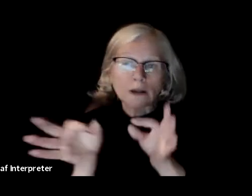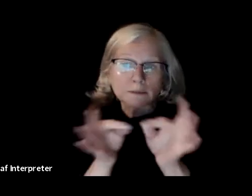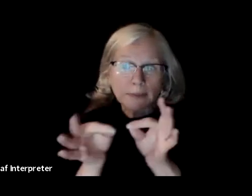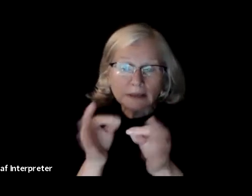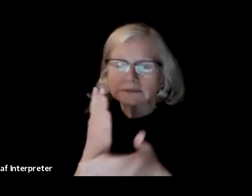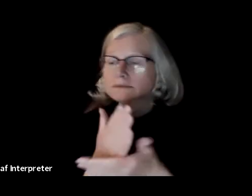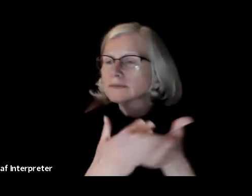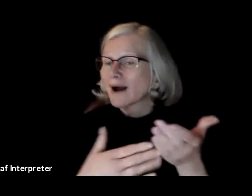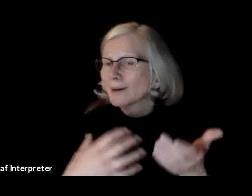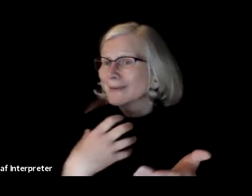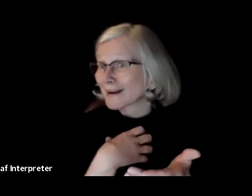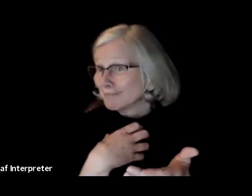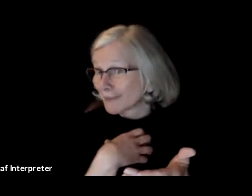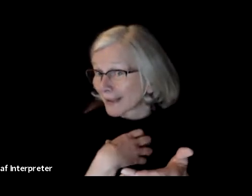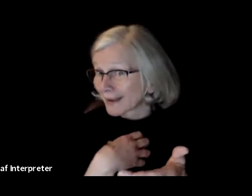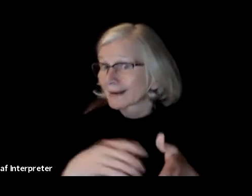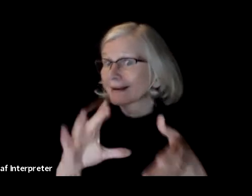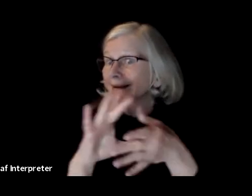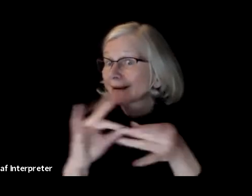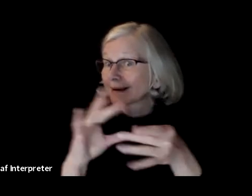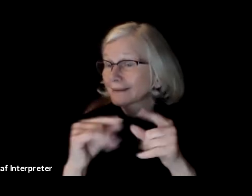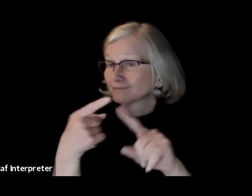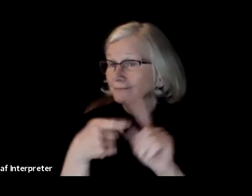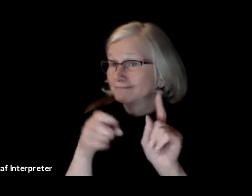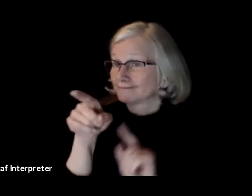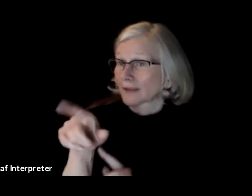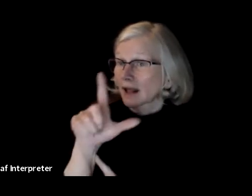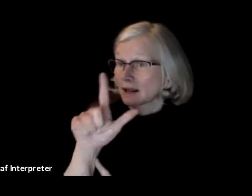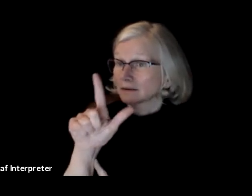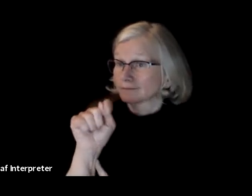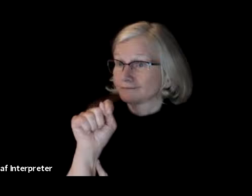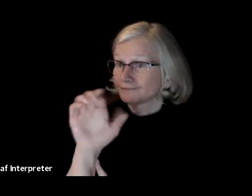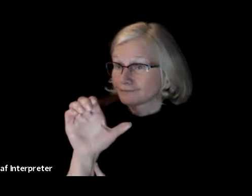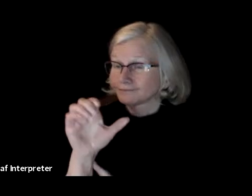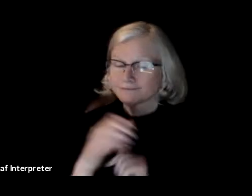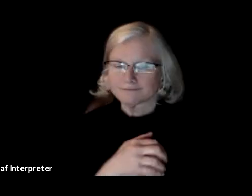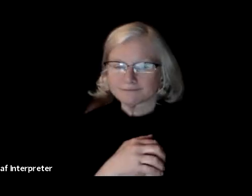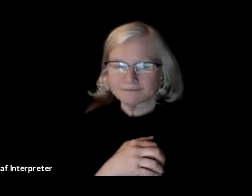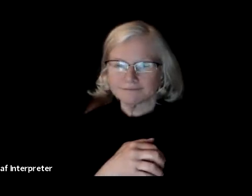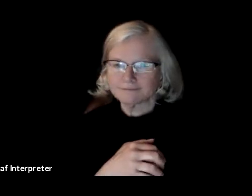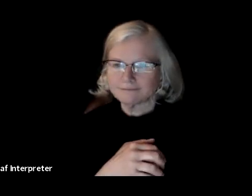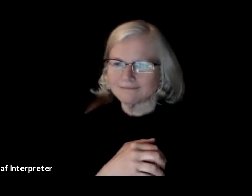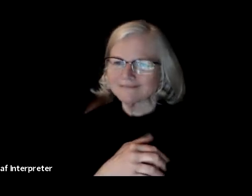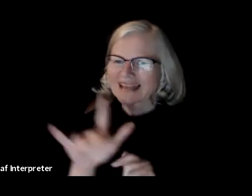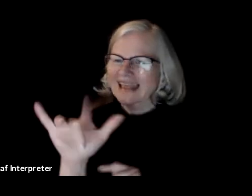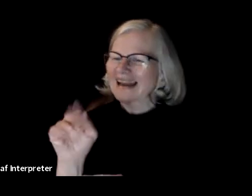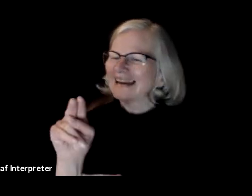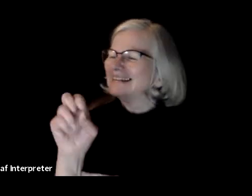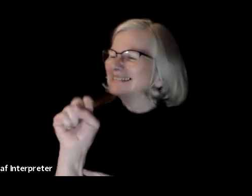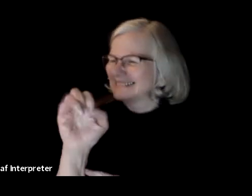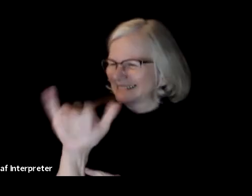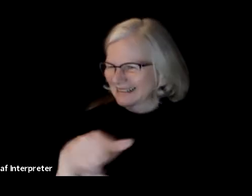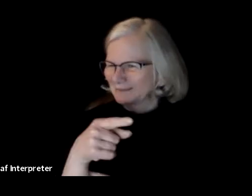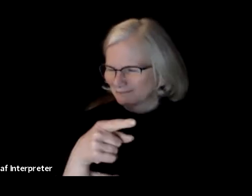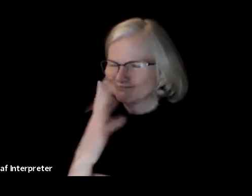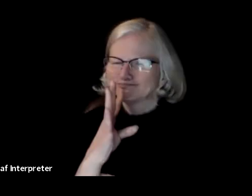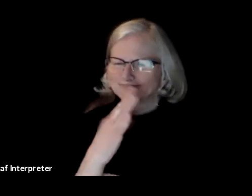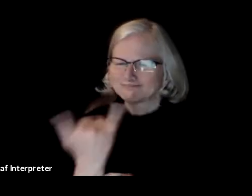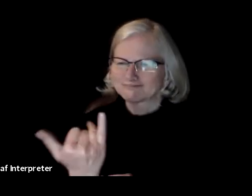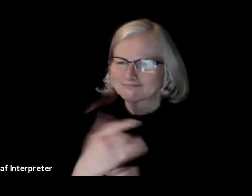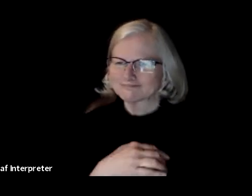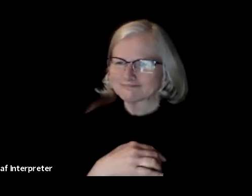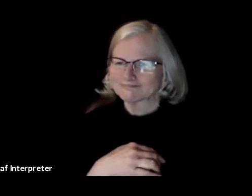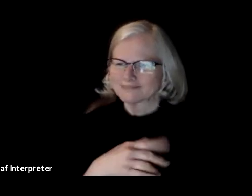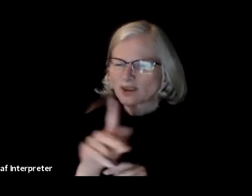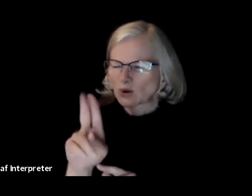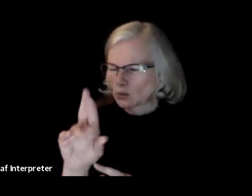So turn it over to you, Lindsay. Thank you, Commissioner. I'd like to provide some data points on the great work